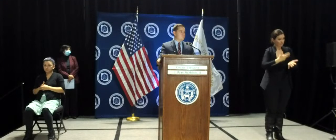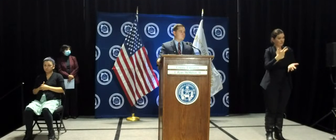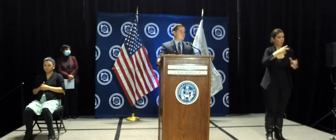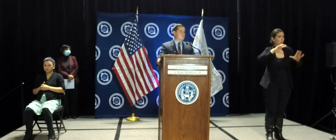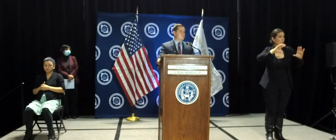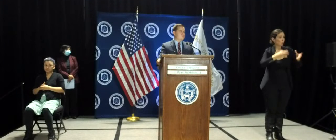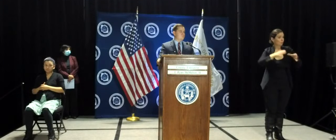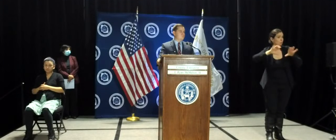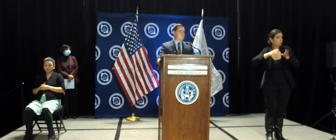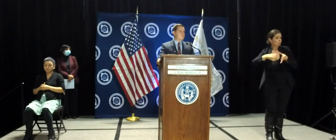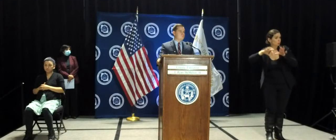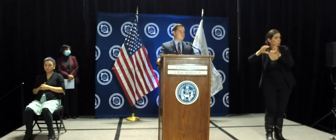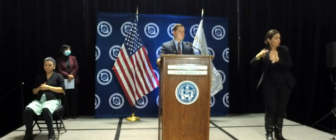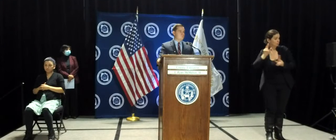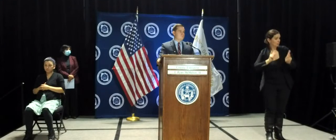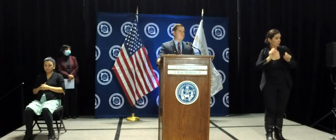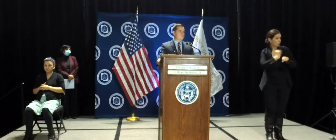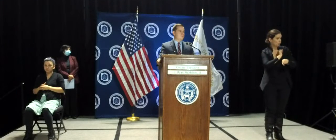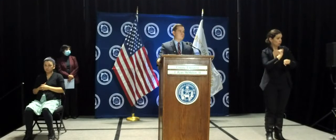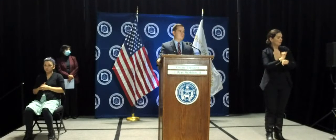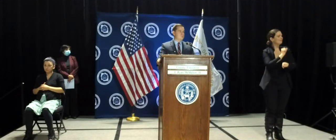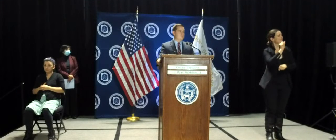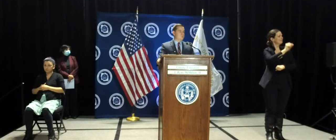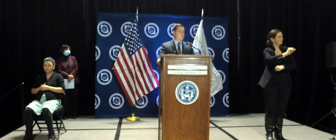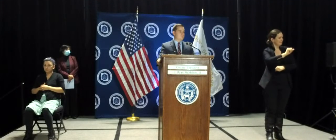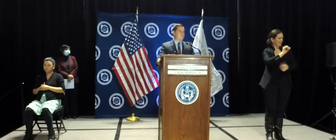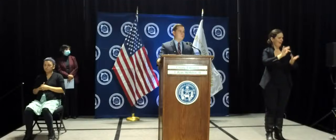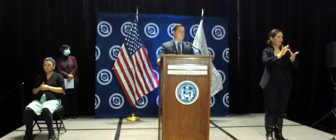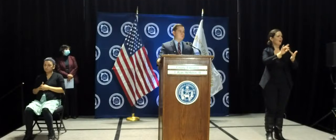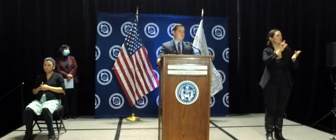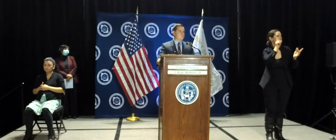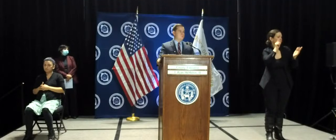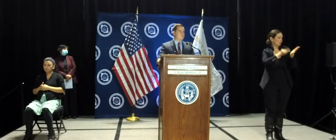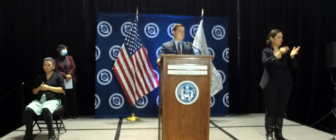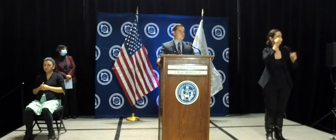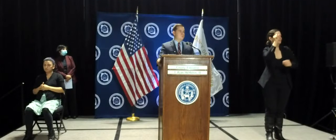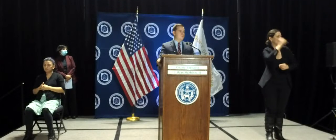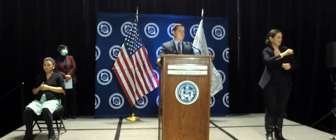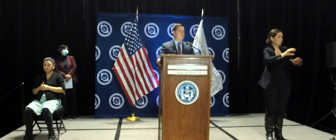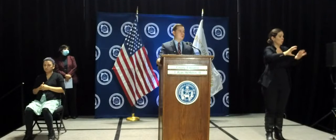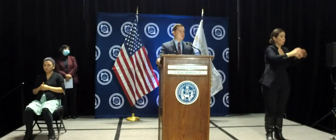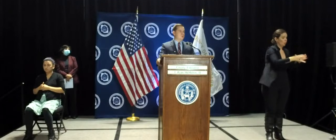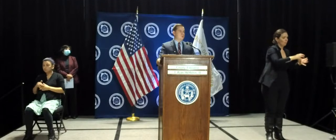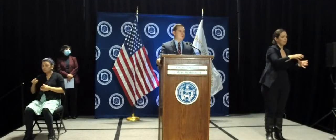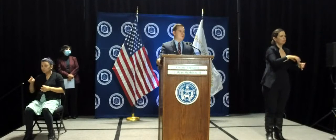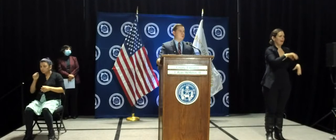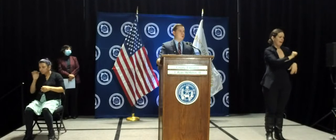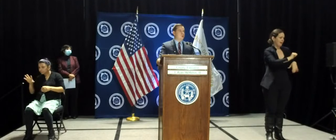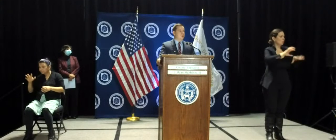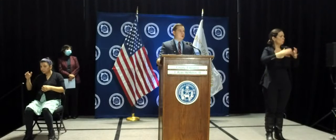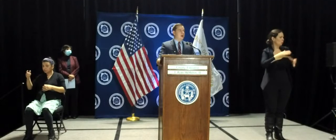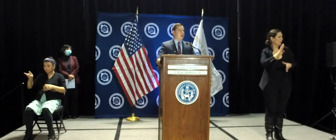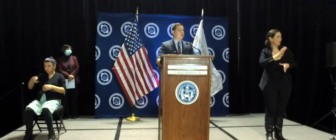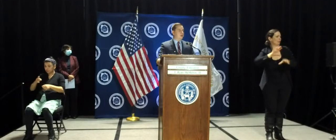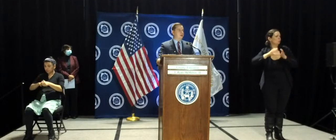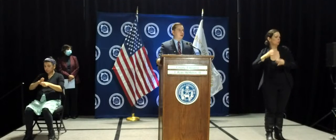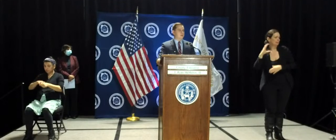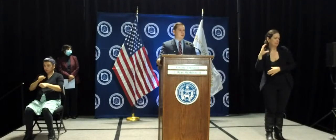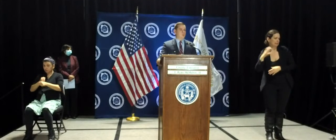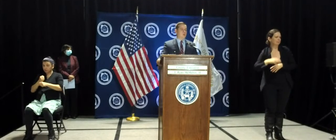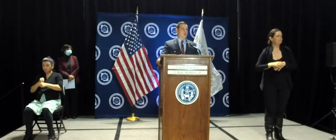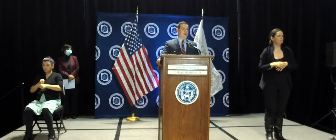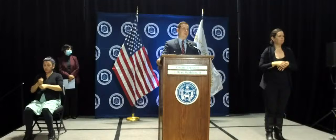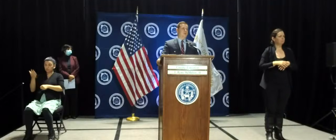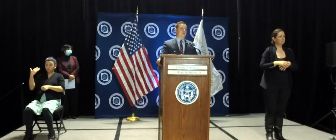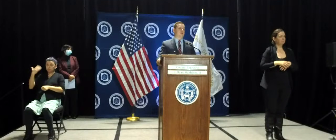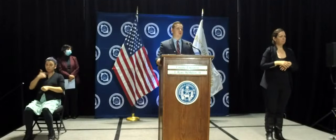back about 30-ish that have been furloughed if they come, and the rest are moving from other departments? Yeah, and